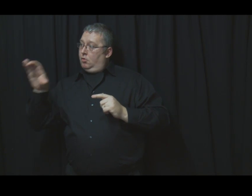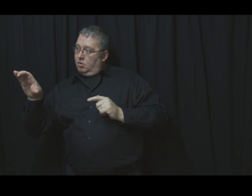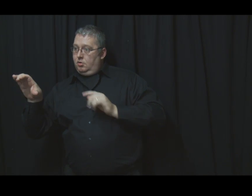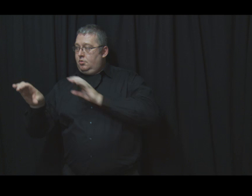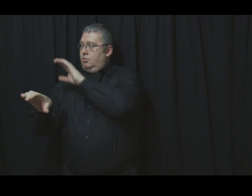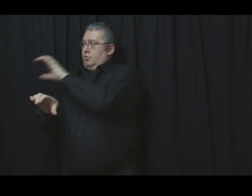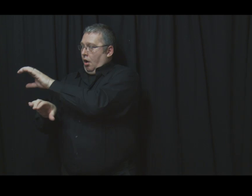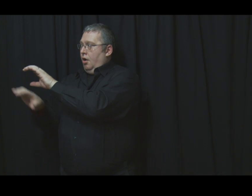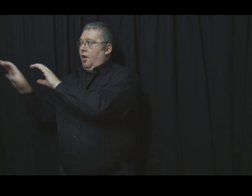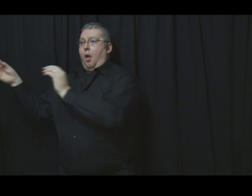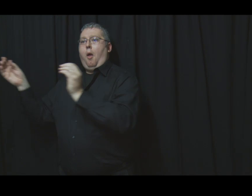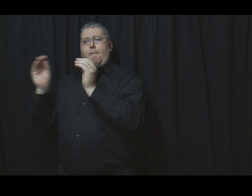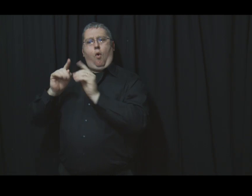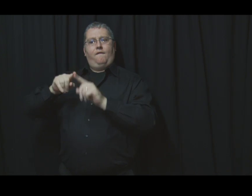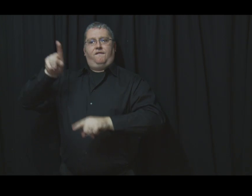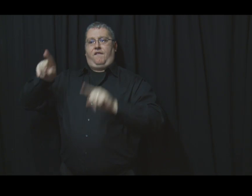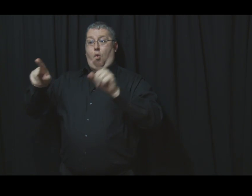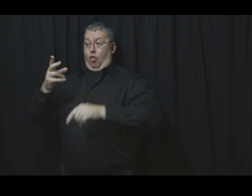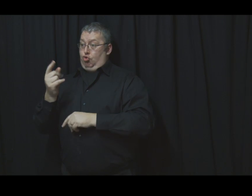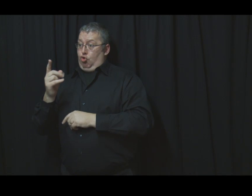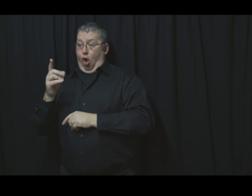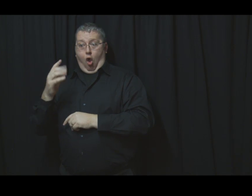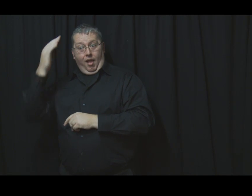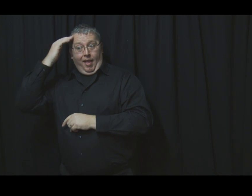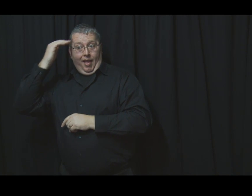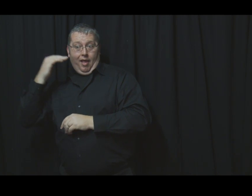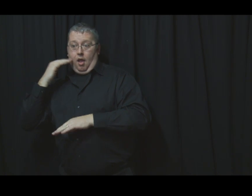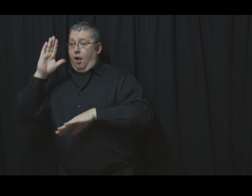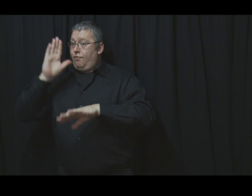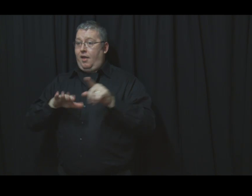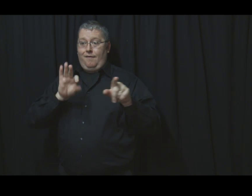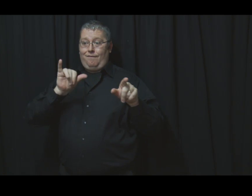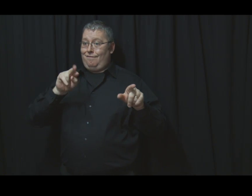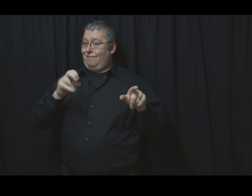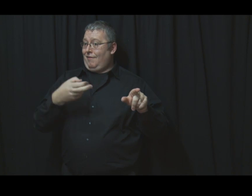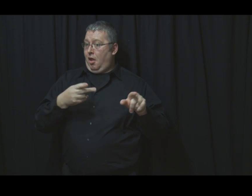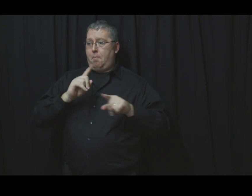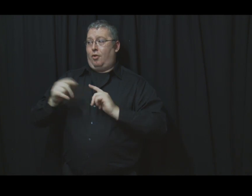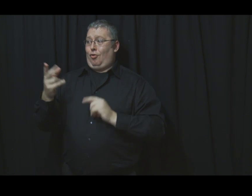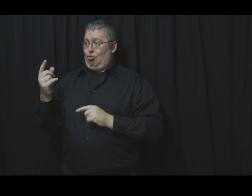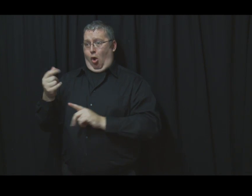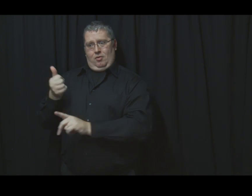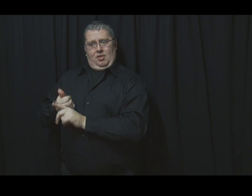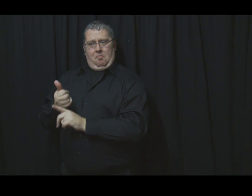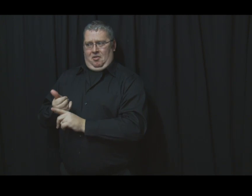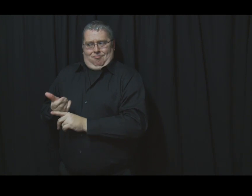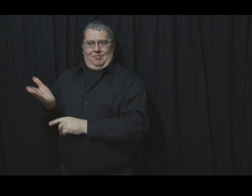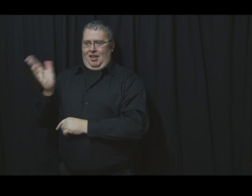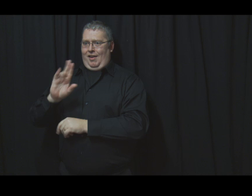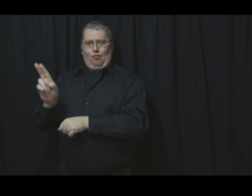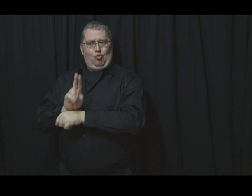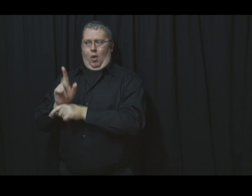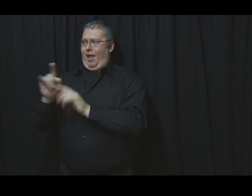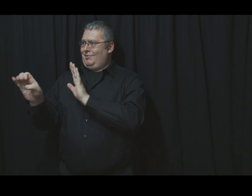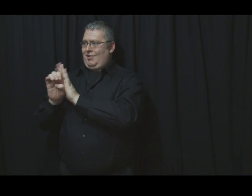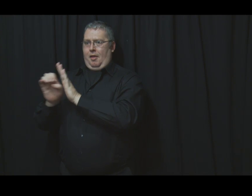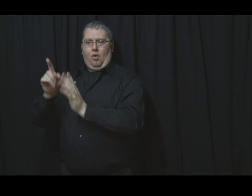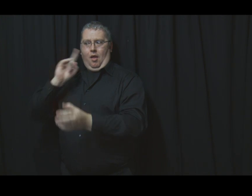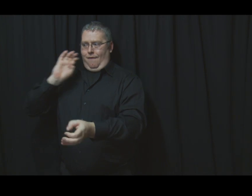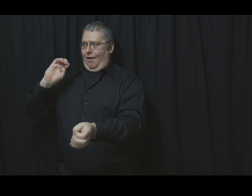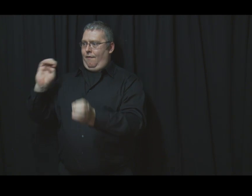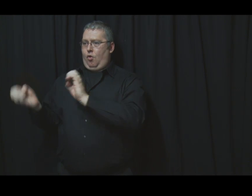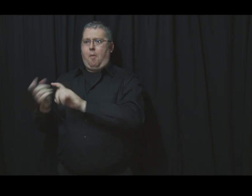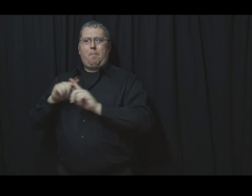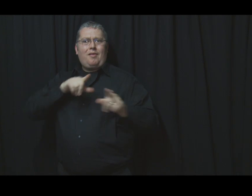more variation in the dog skulls here than there are in these finches. Yet the dogs, well, that's never used as an example of evolution, but the finches